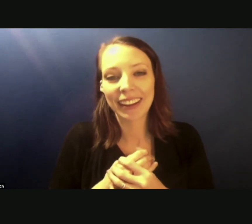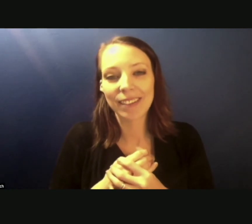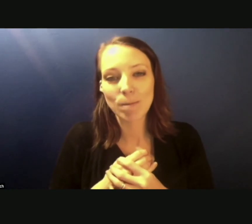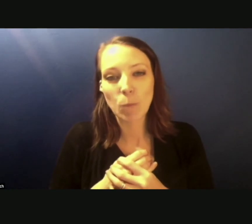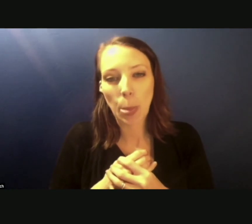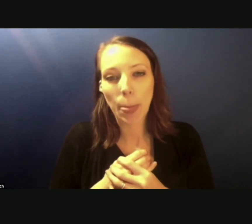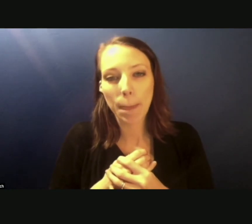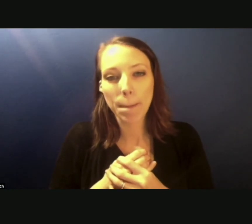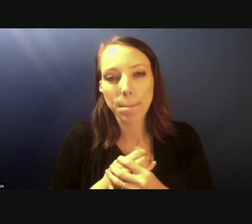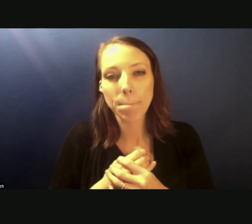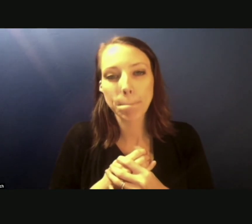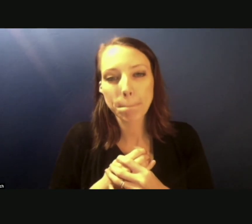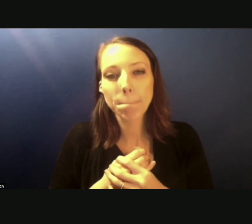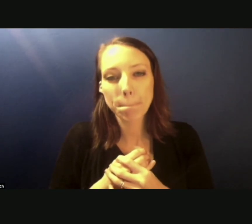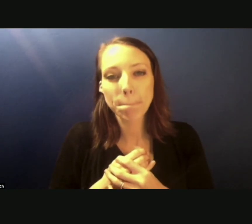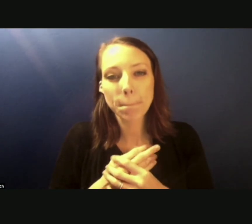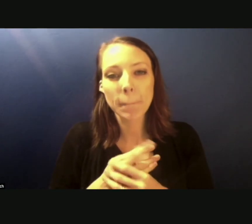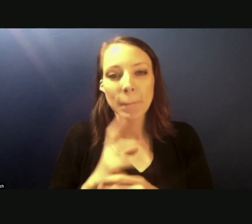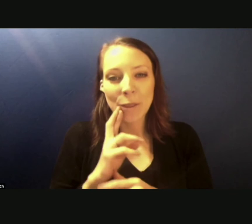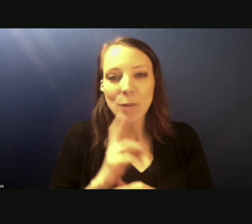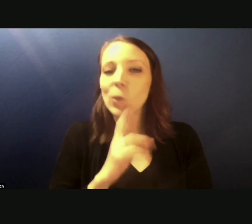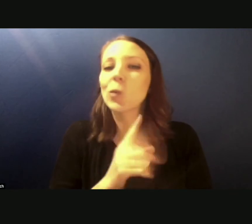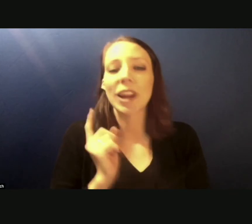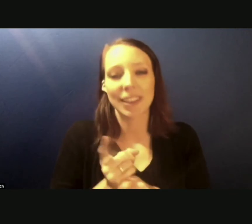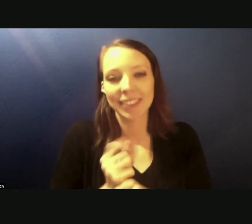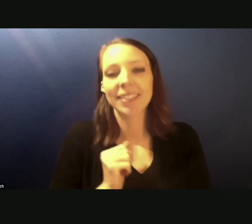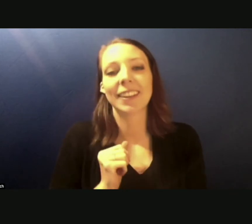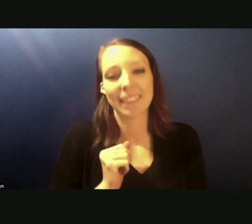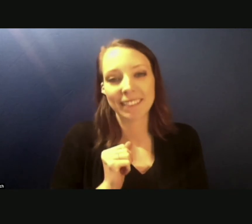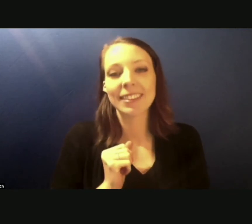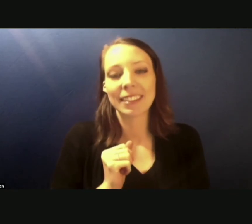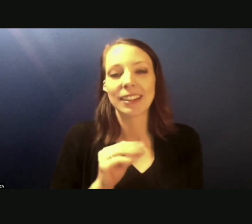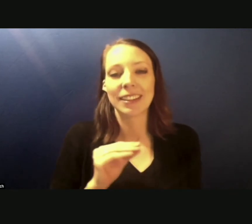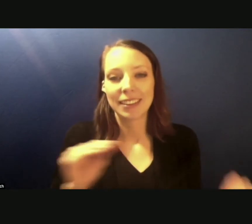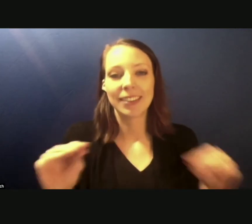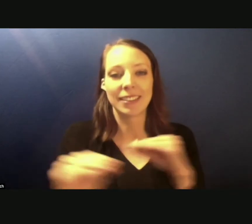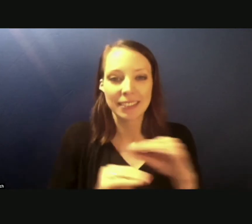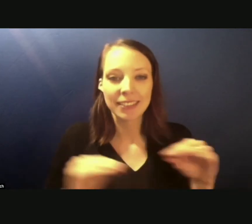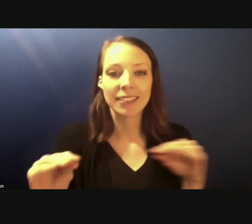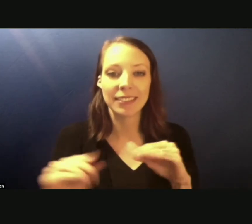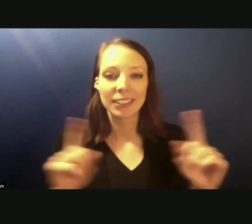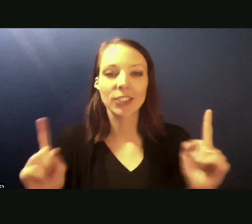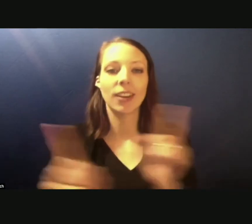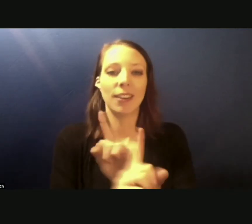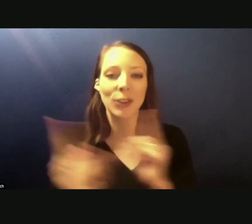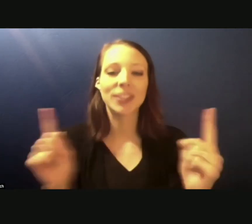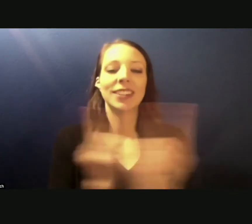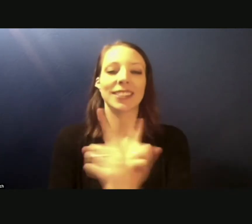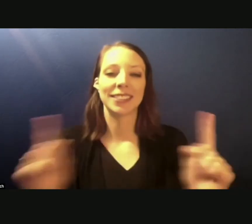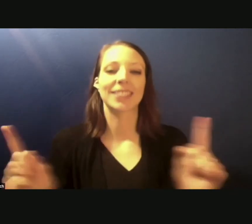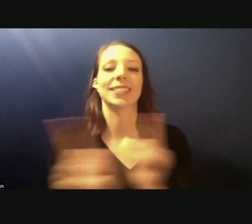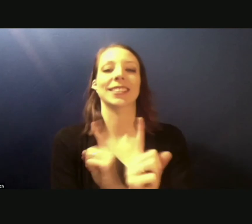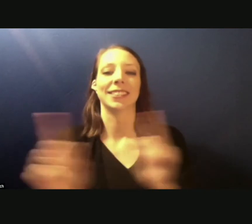what it was like to work in a restaurant, because I mean, we had to be moving constantly, moving. Ooh, ooh, ooh, ooh. You had to Oh, keep an